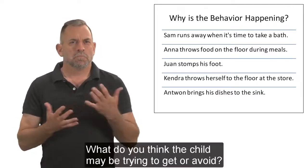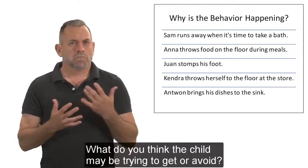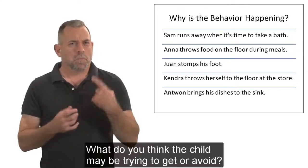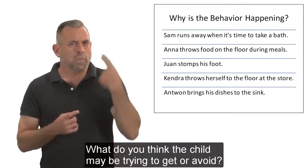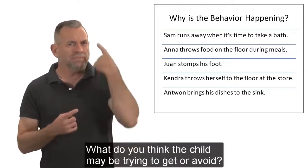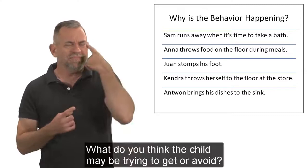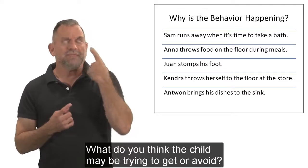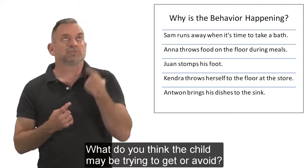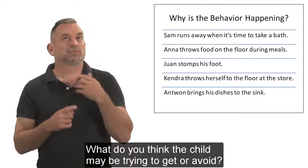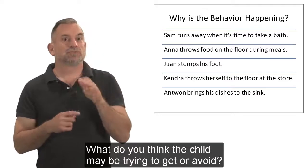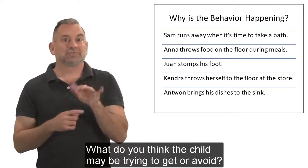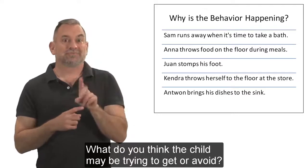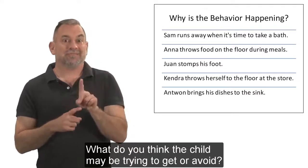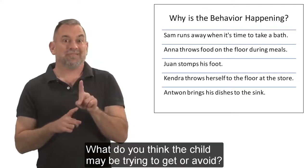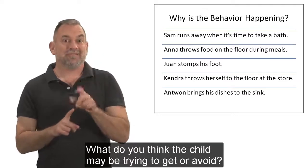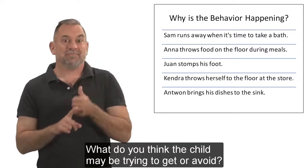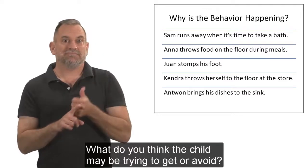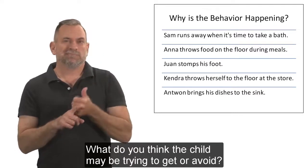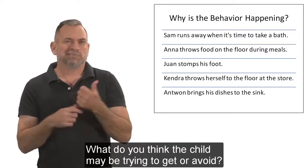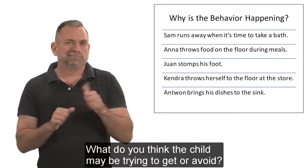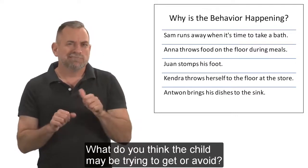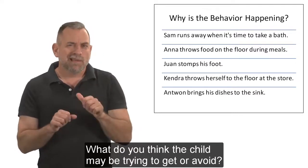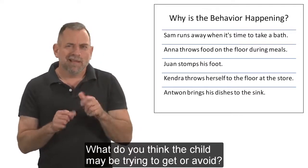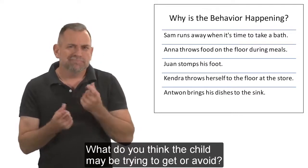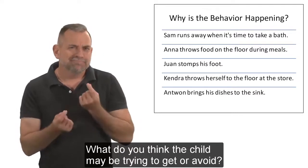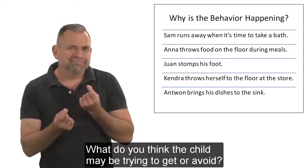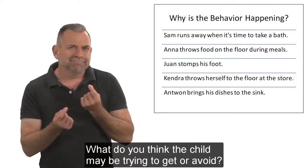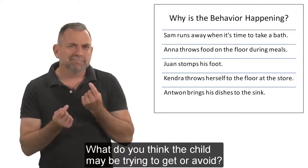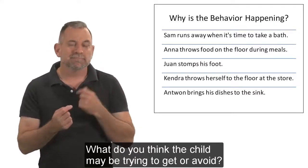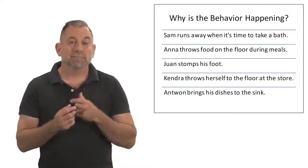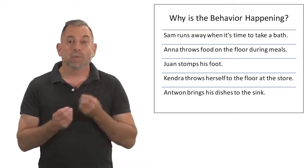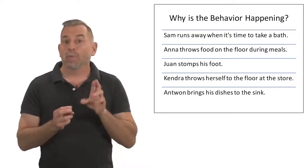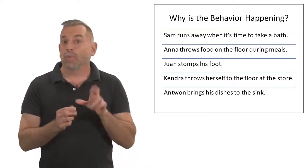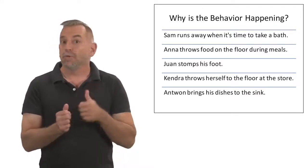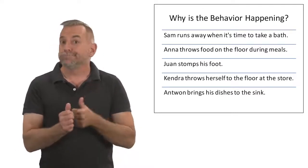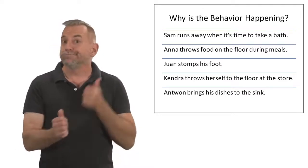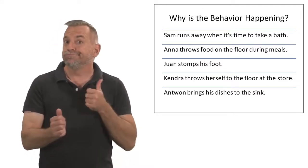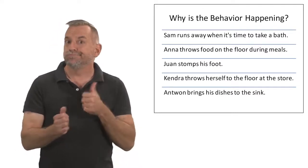What do you think the child may be trying to get or avoid?